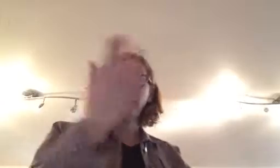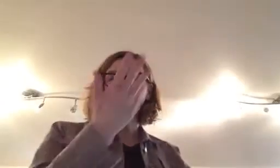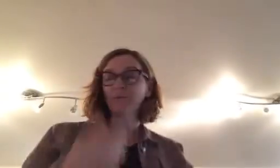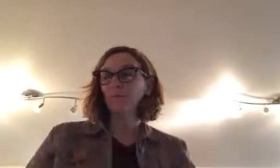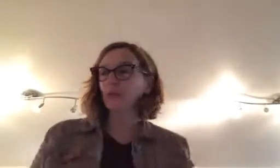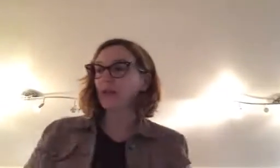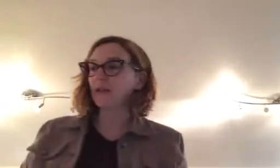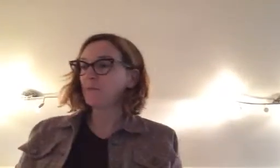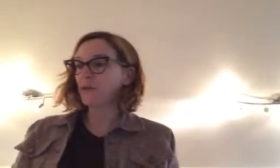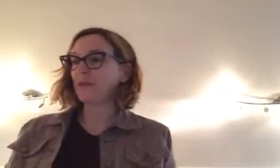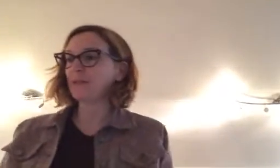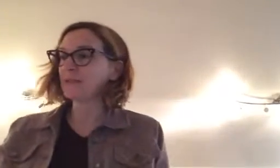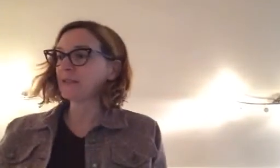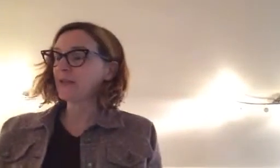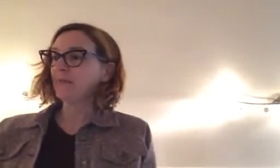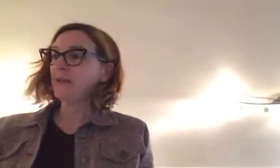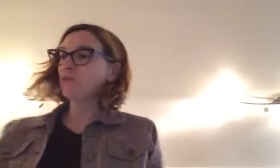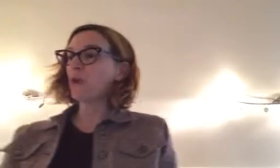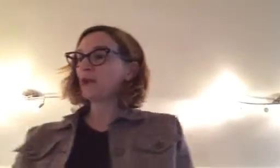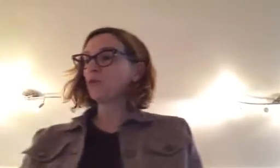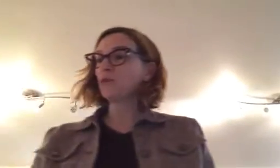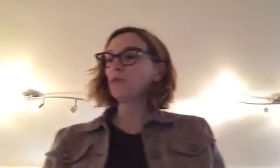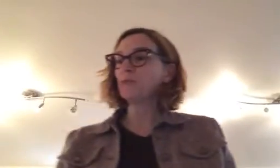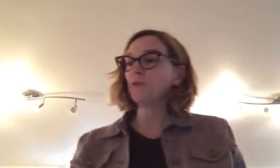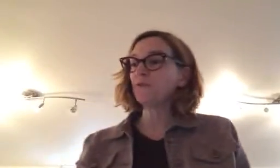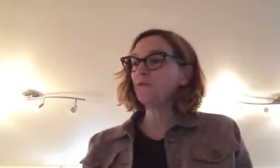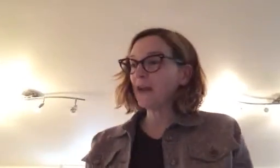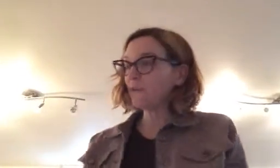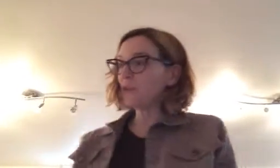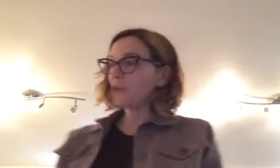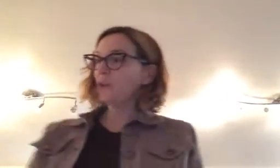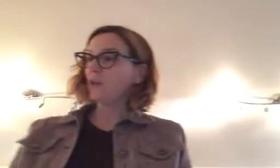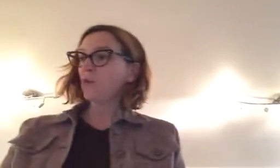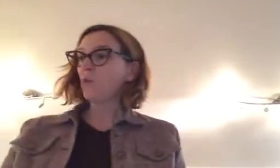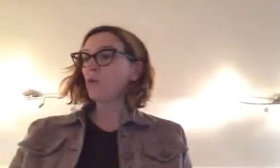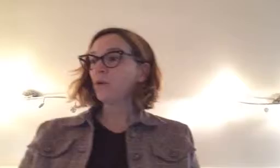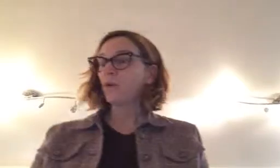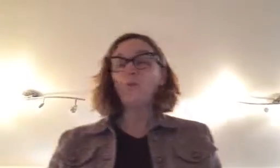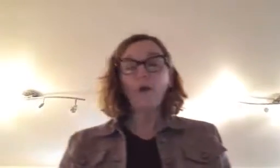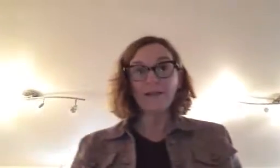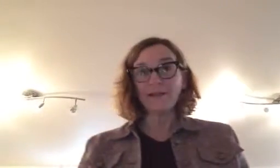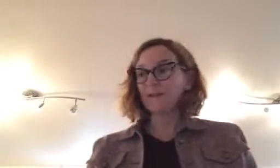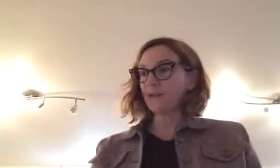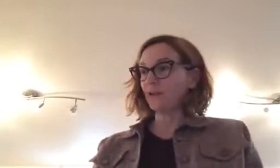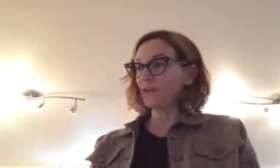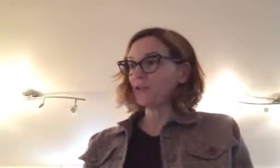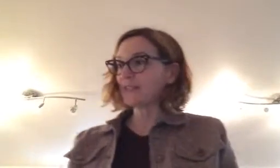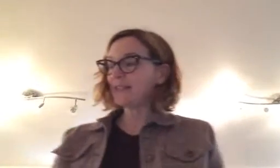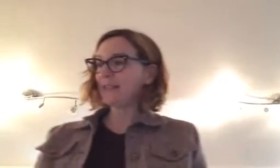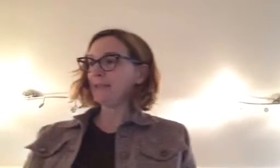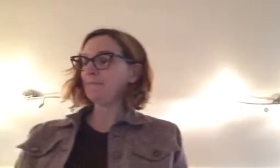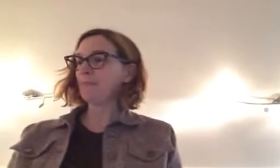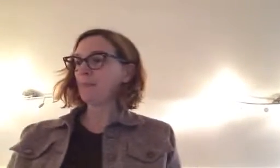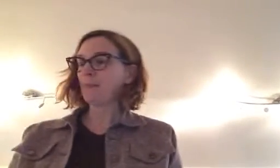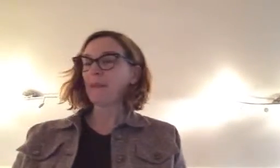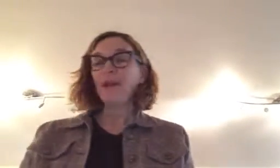about-face that Burke had experienced. Many radical groups either favored or wanted the terror to succeed.